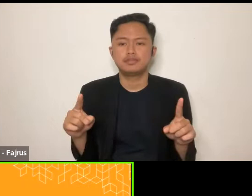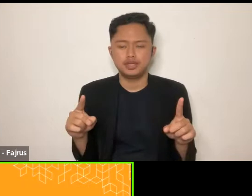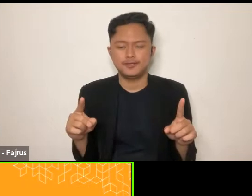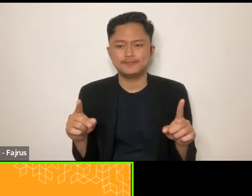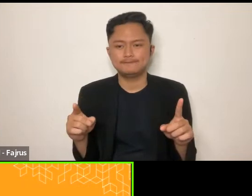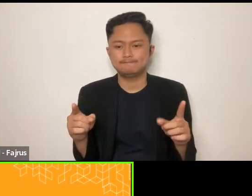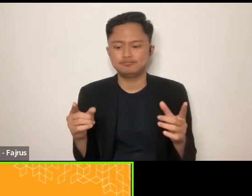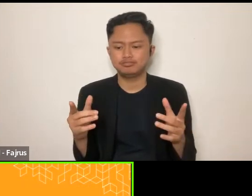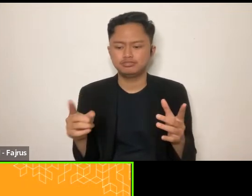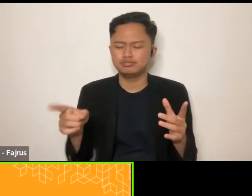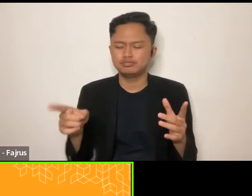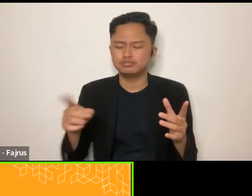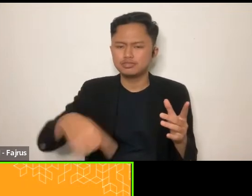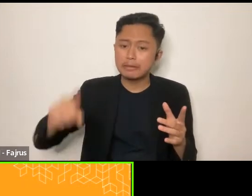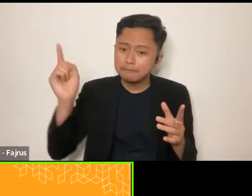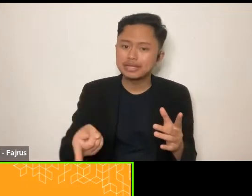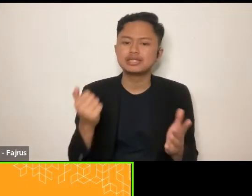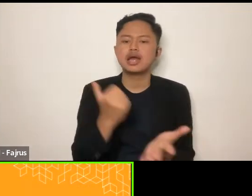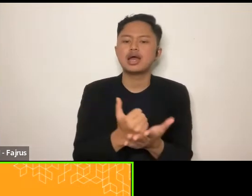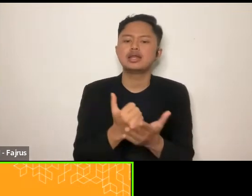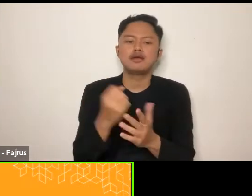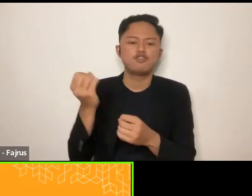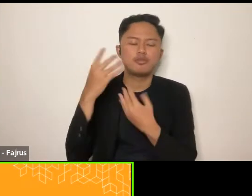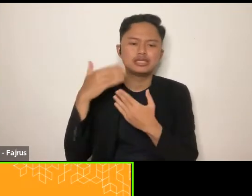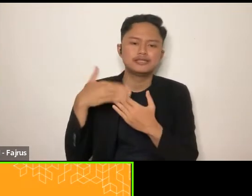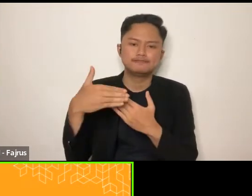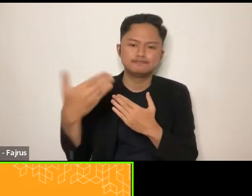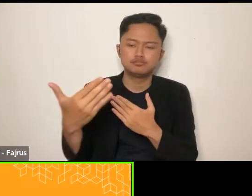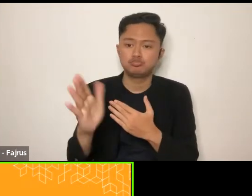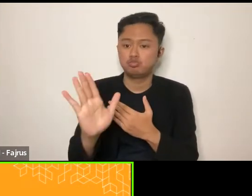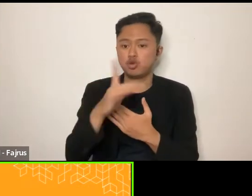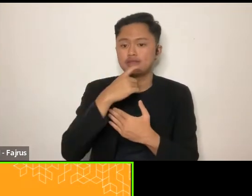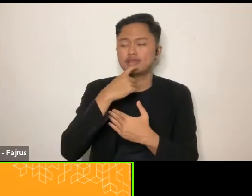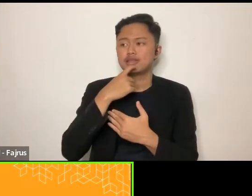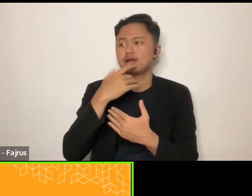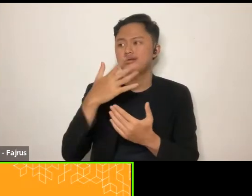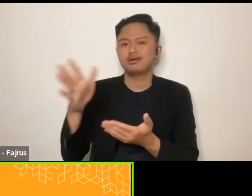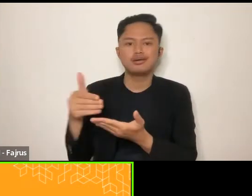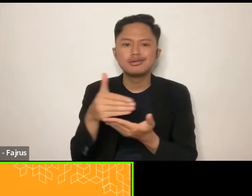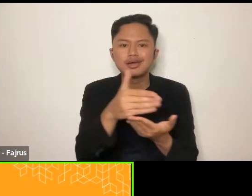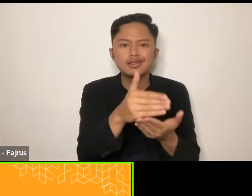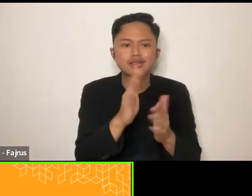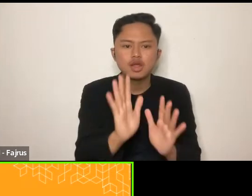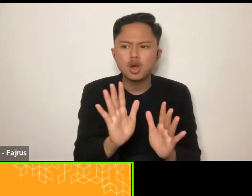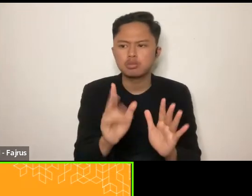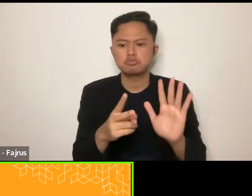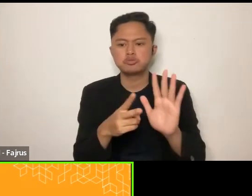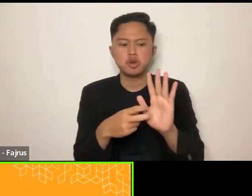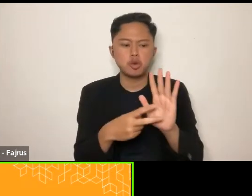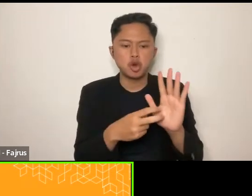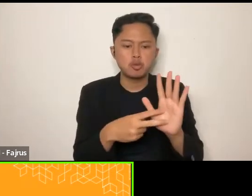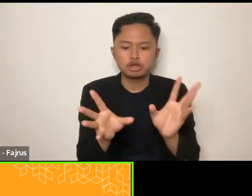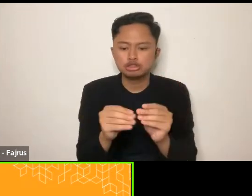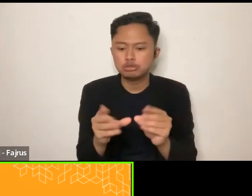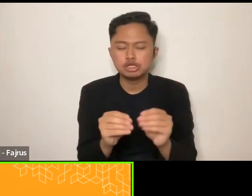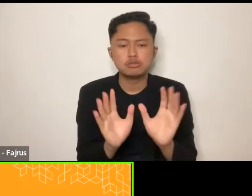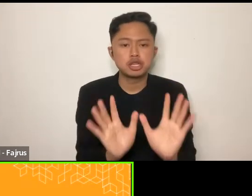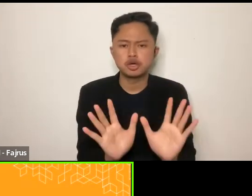there must be a follow-up from this. This is not just about data. This is not about number, but it shows a very